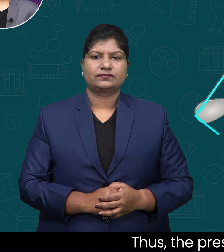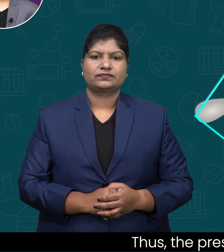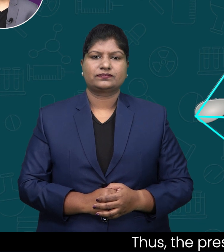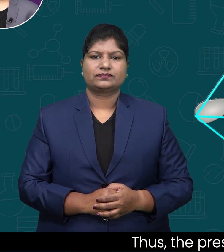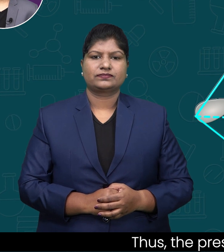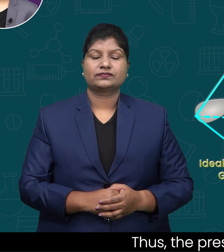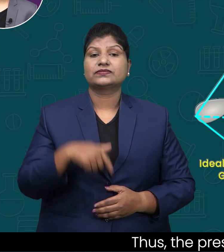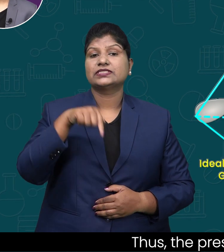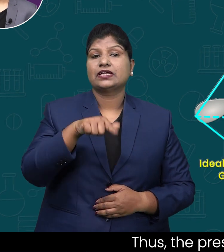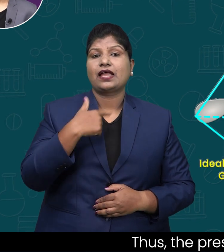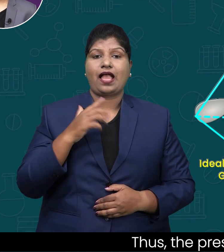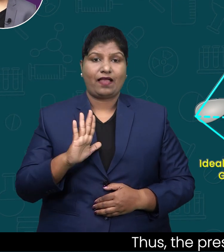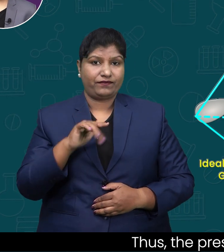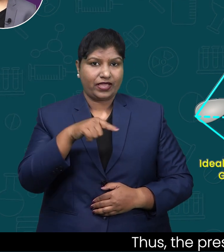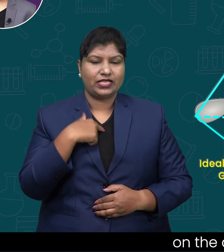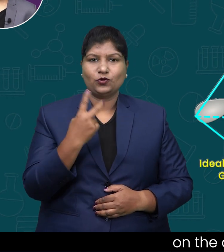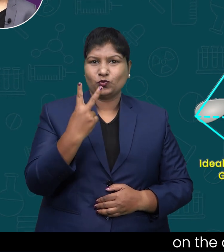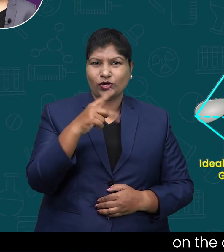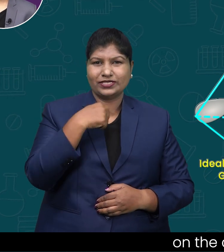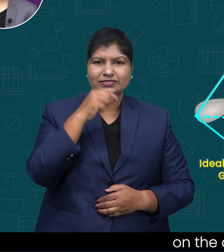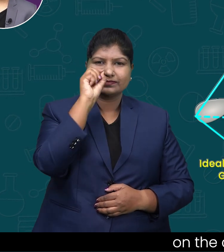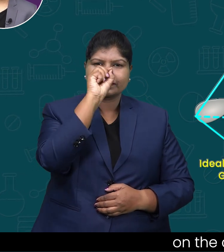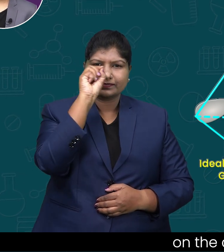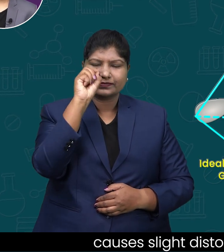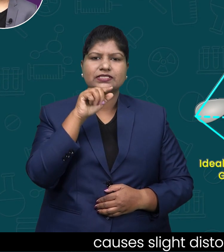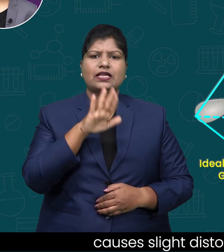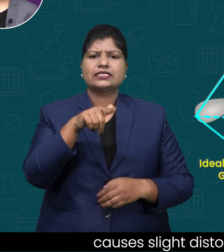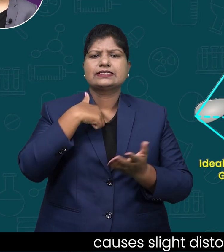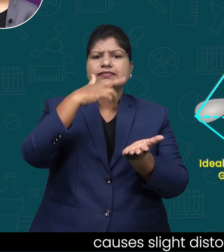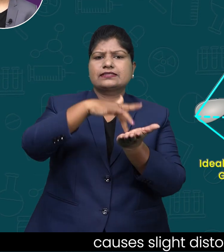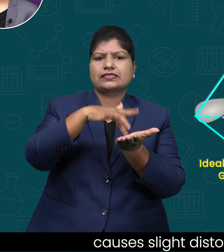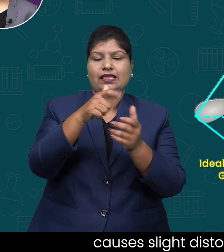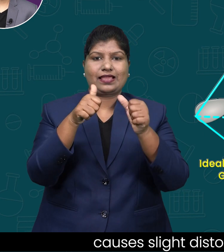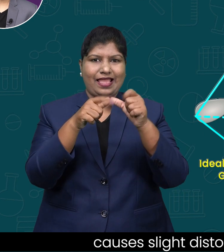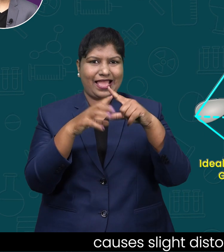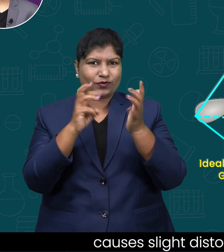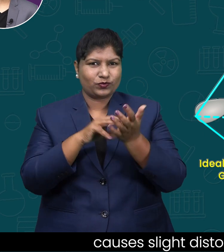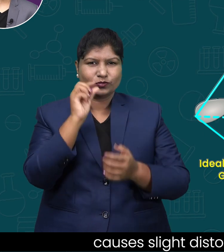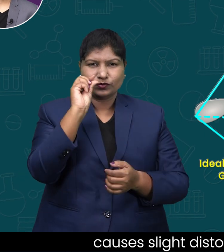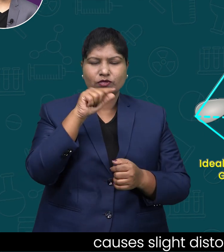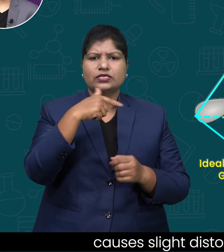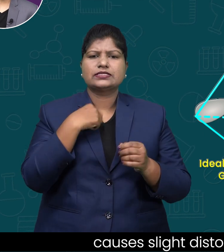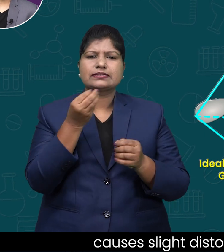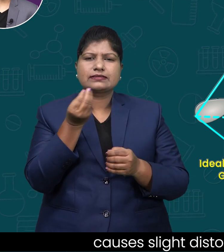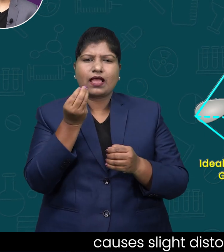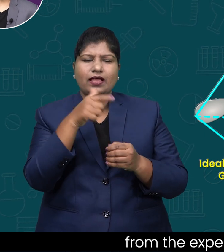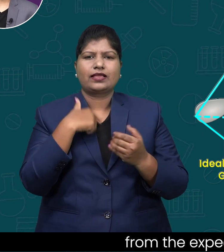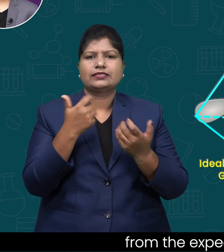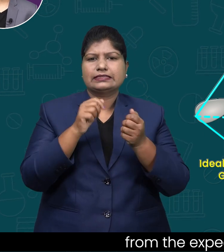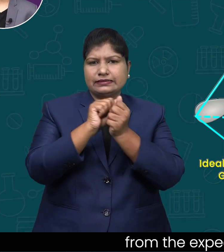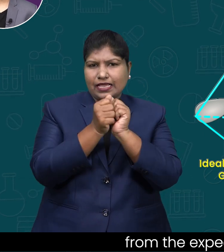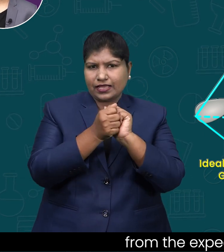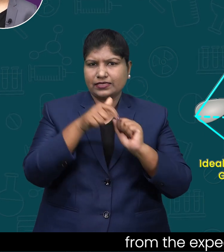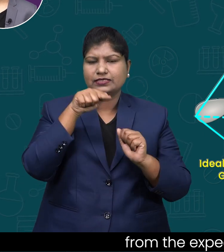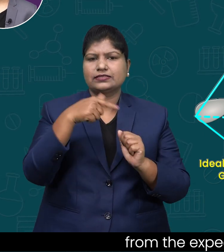Thus, the presence of lone pairs on the central atom causes slight distortion of the bond angles from